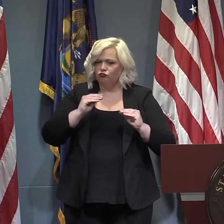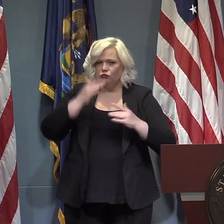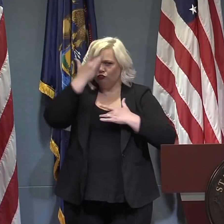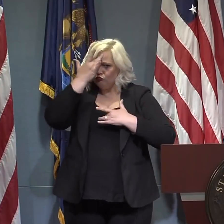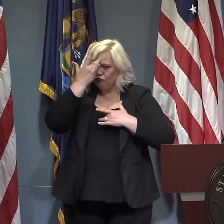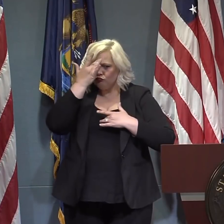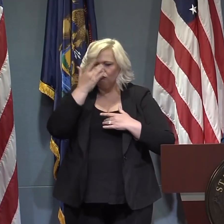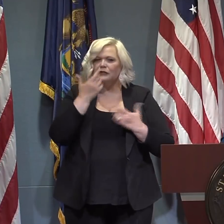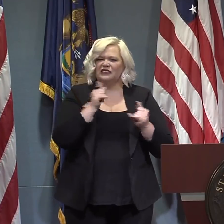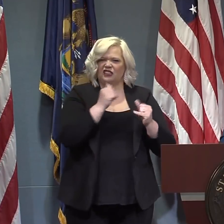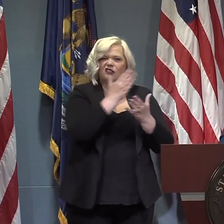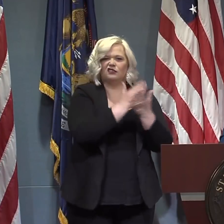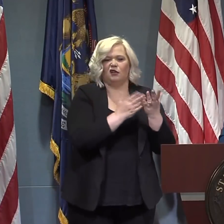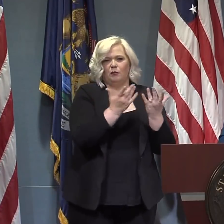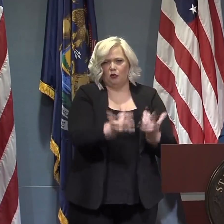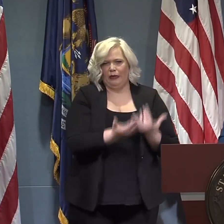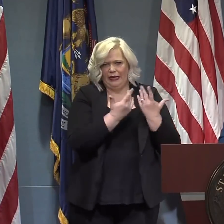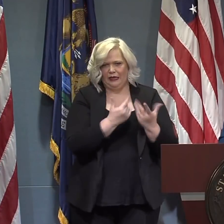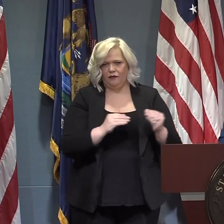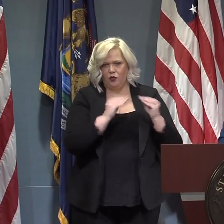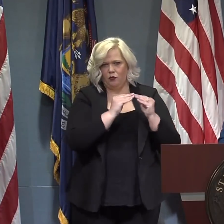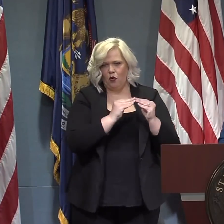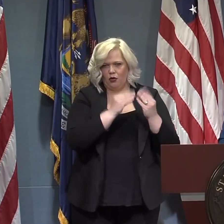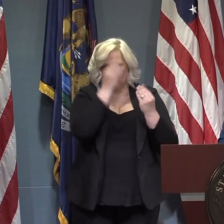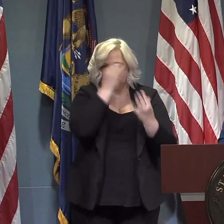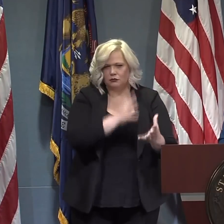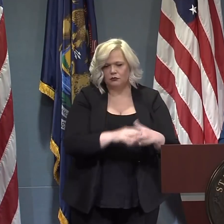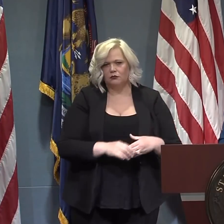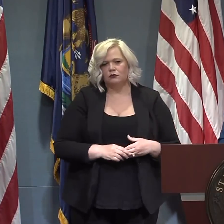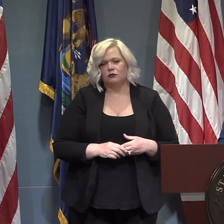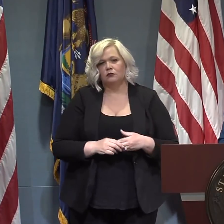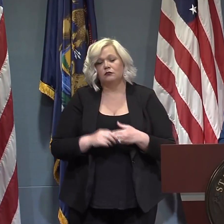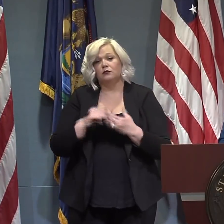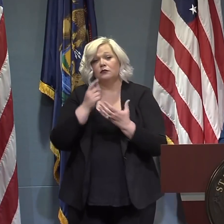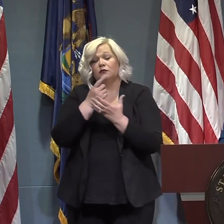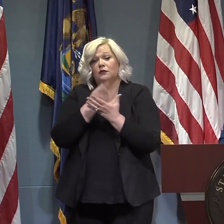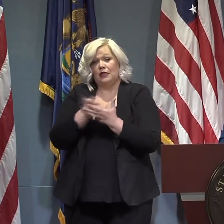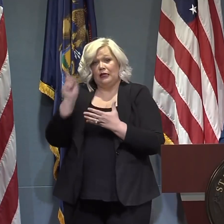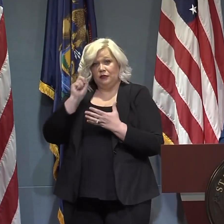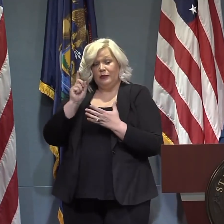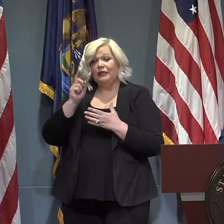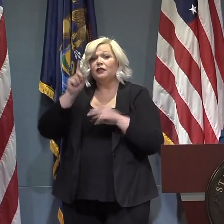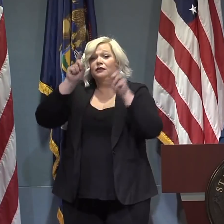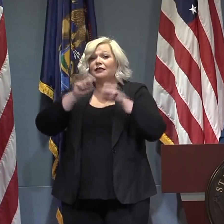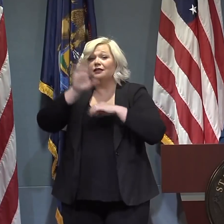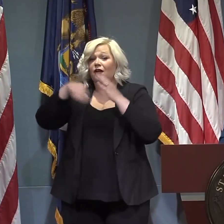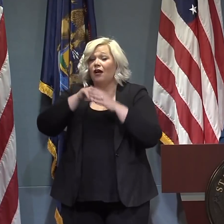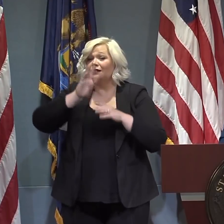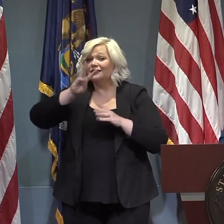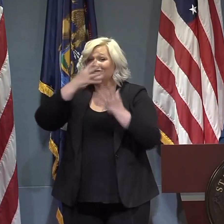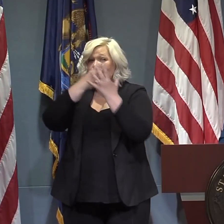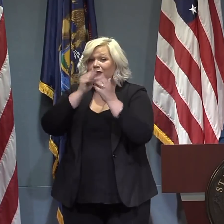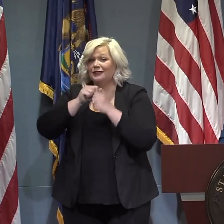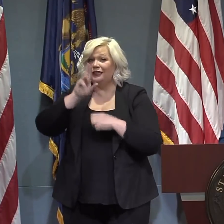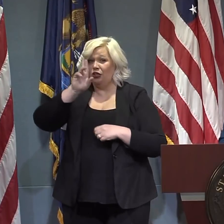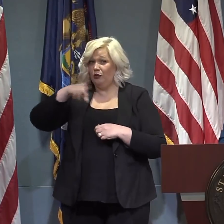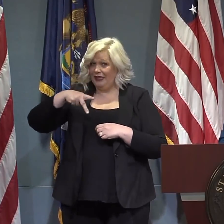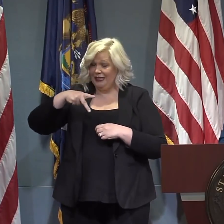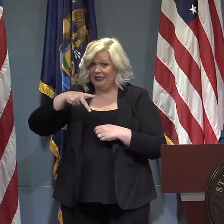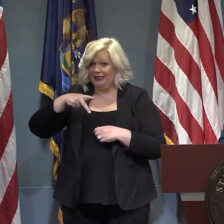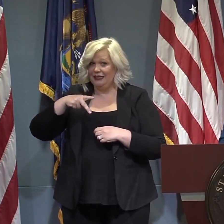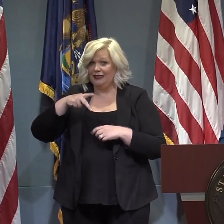Last week, the Michigan National Guard helped us in the Upper Peninsula, and we tested all 6 prisons. They tested